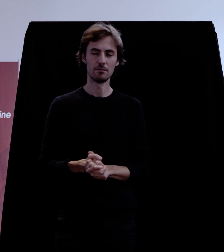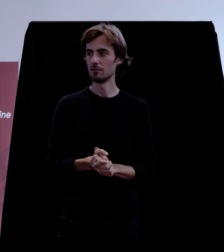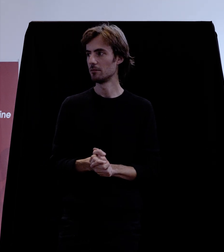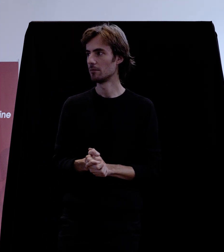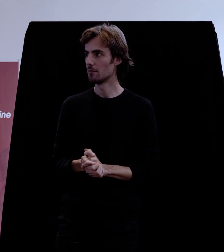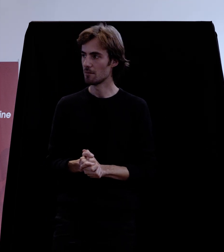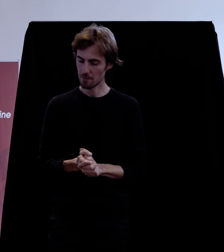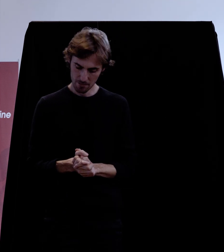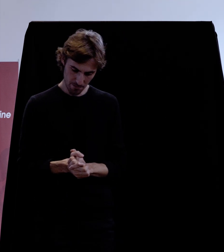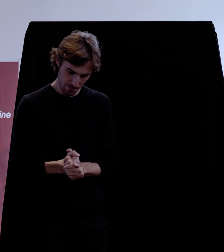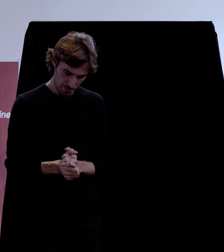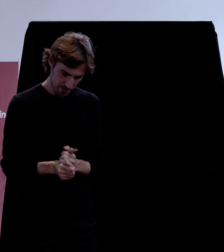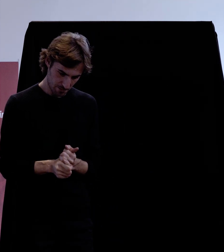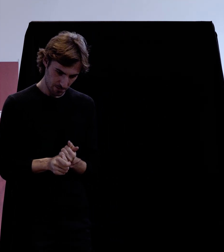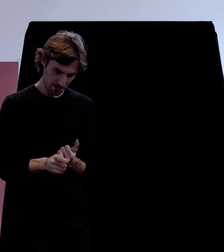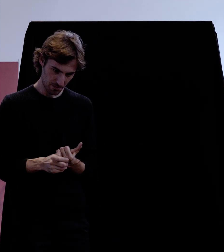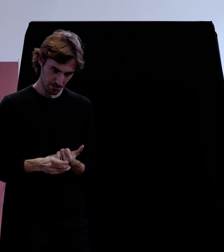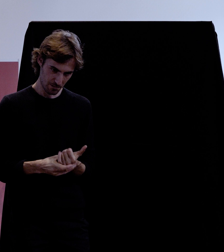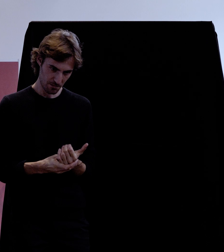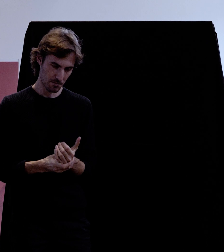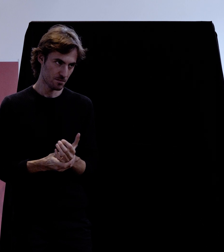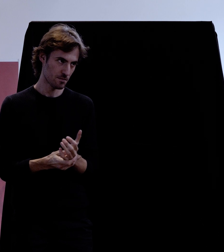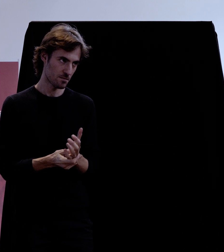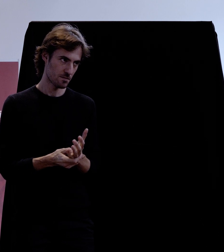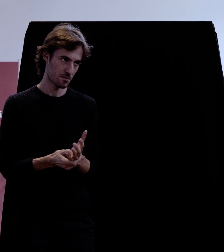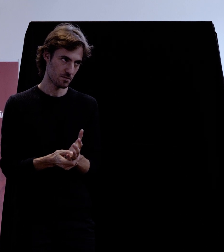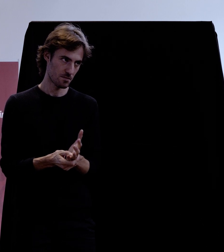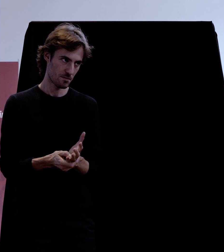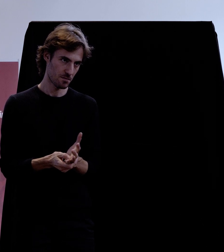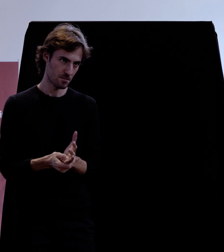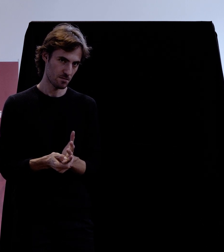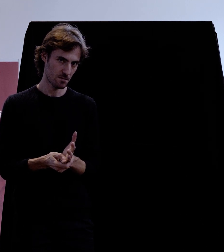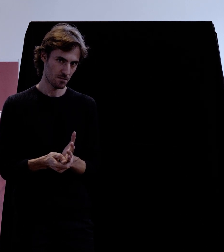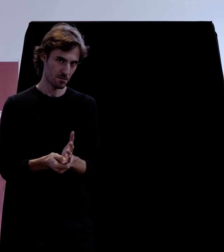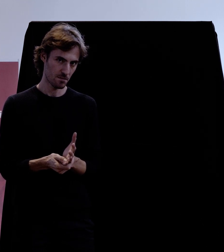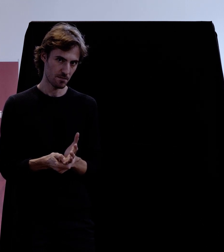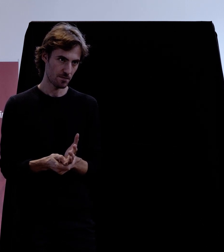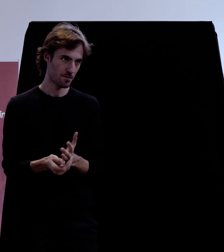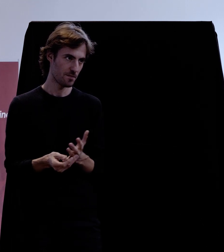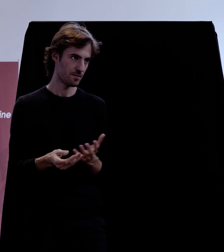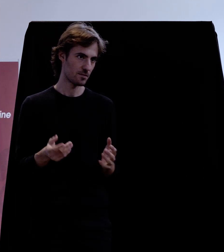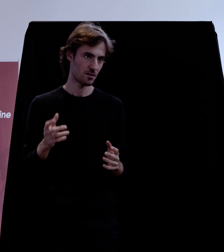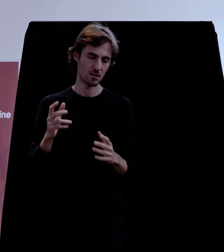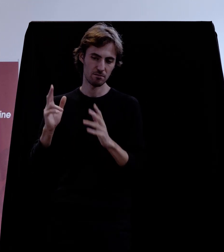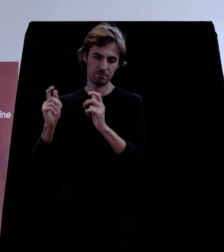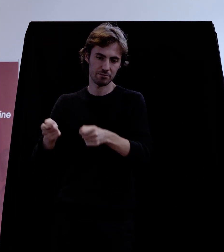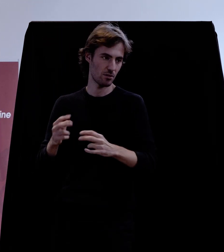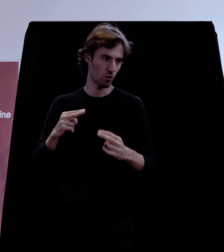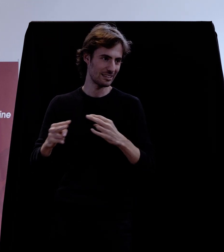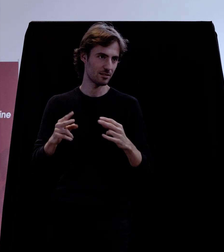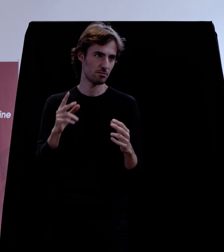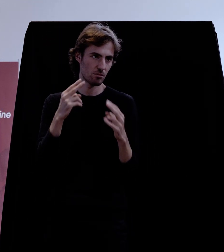There are a lot of candidate genes for autism. Um, I heard there were 28. I recently saw